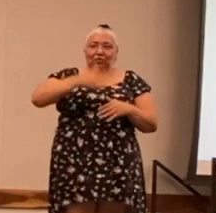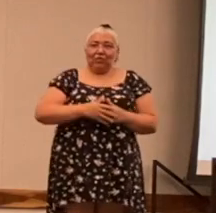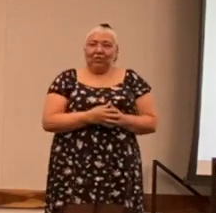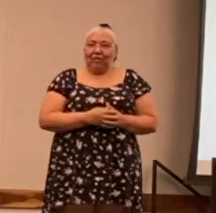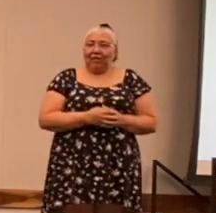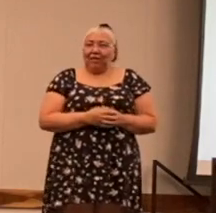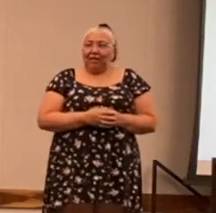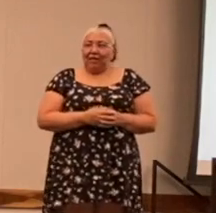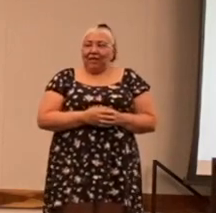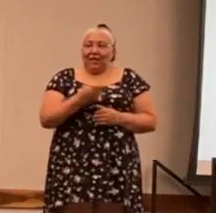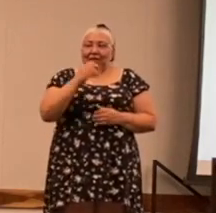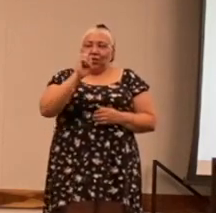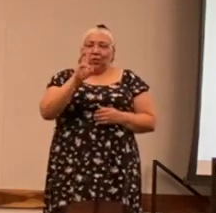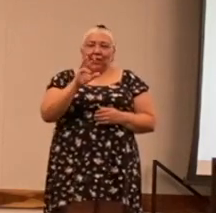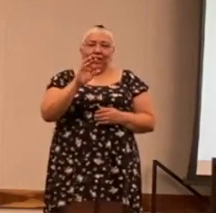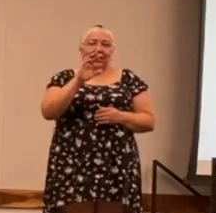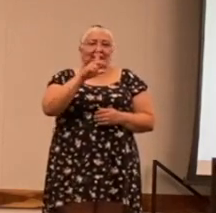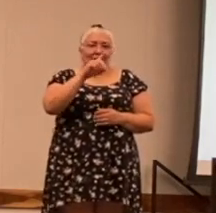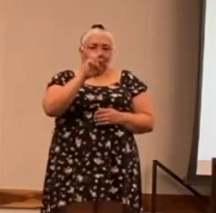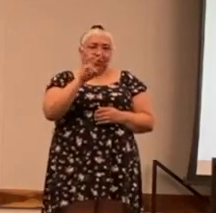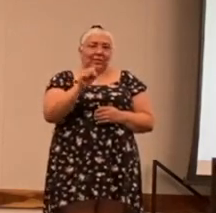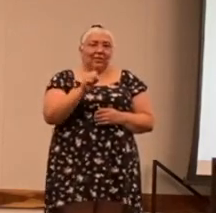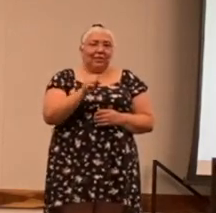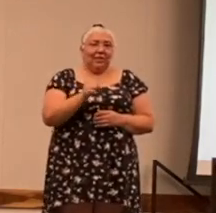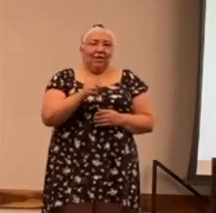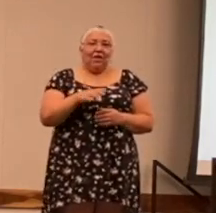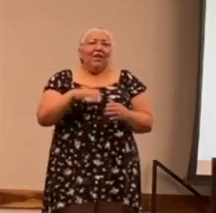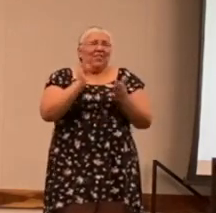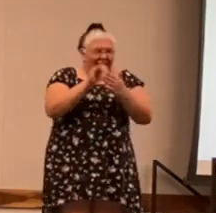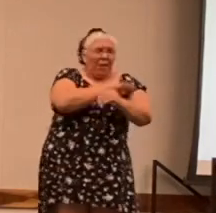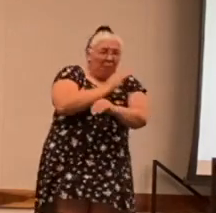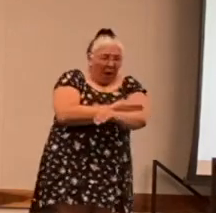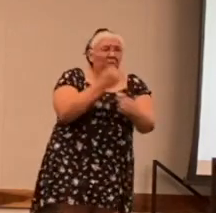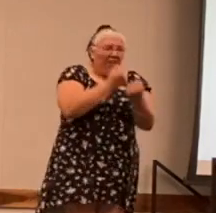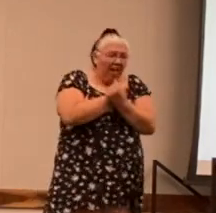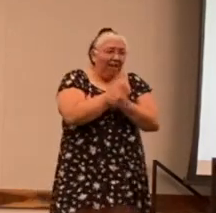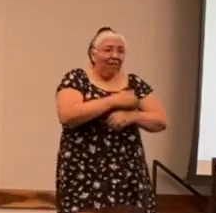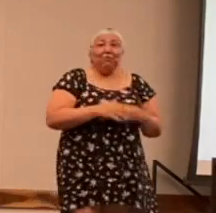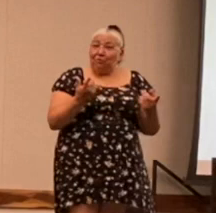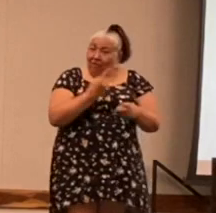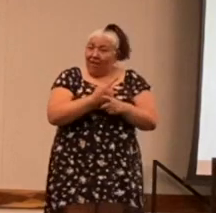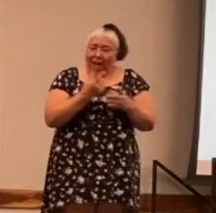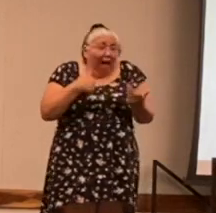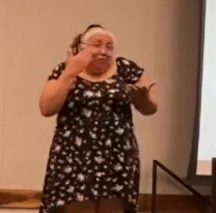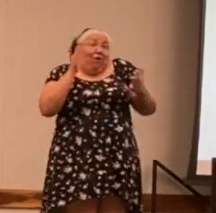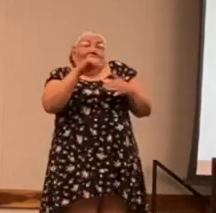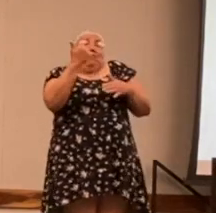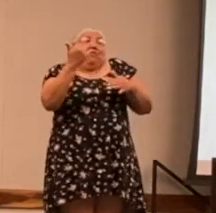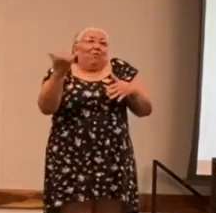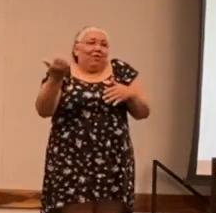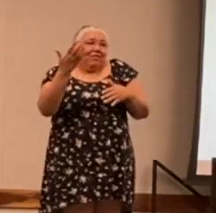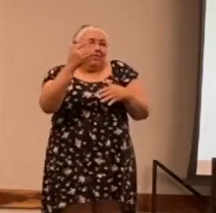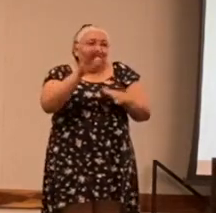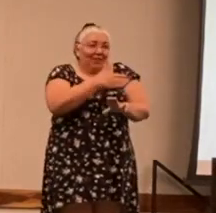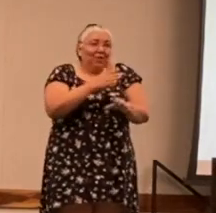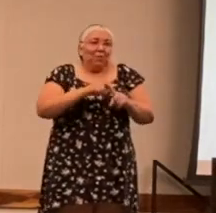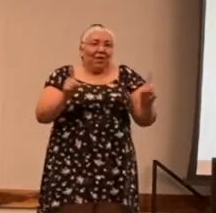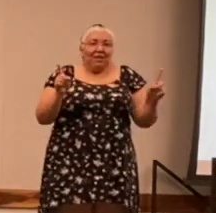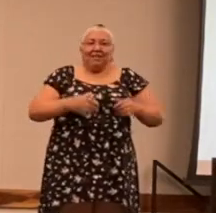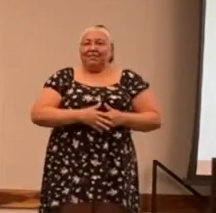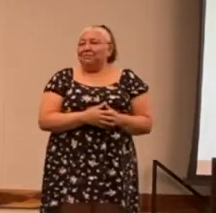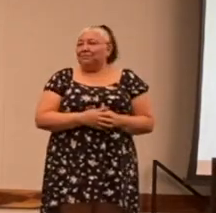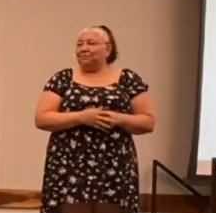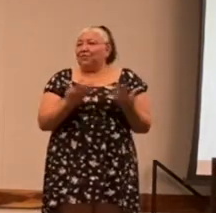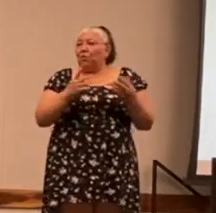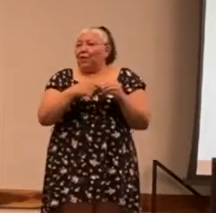song, right? It's called The Power of Love. Have you heard that song? Yep. That's the power of love. I don't know the rest of the song, right? So that's just how it goes, right?